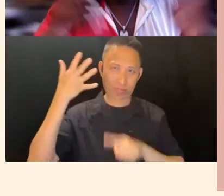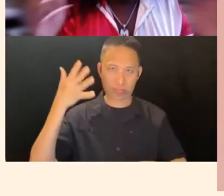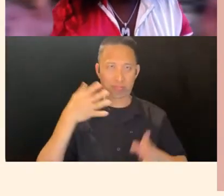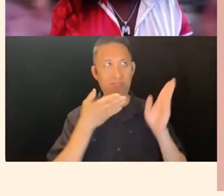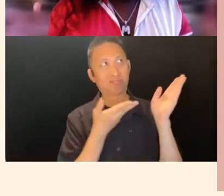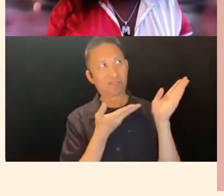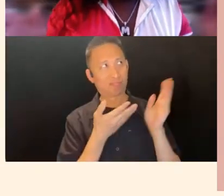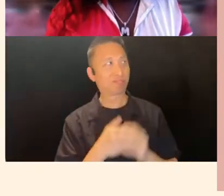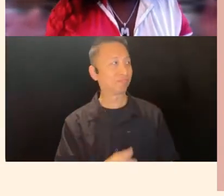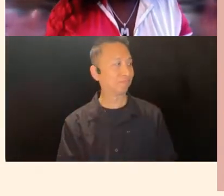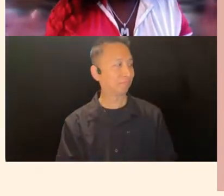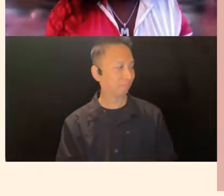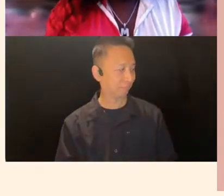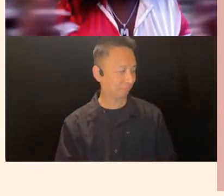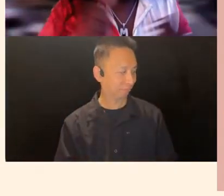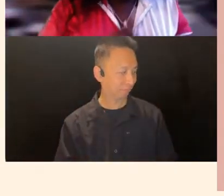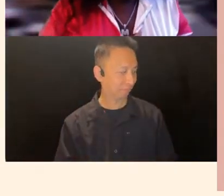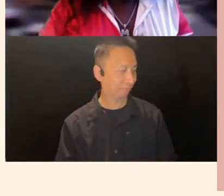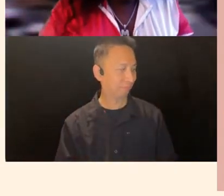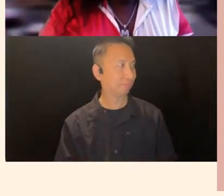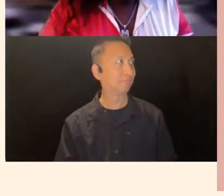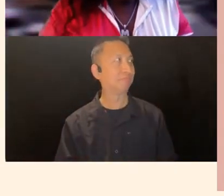If you've ever been